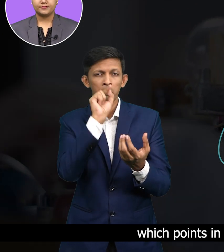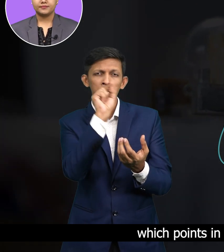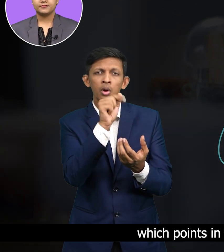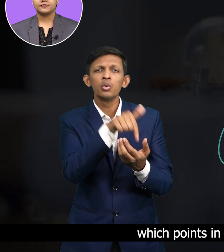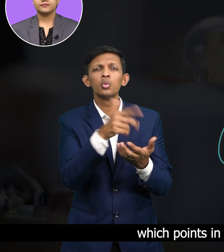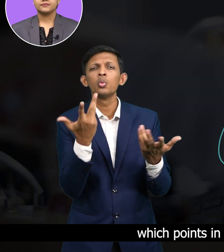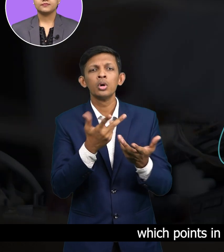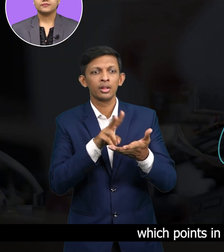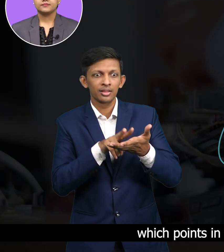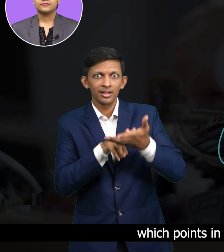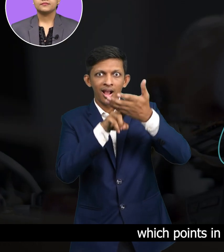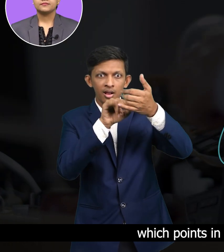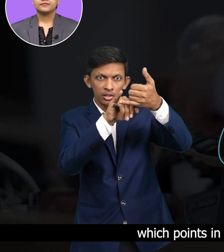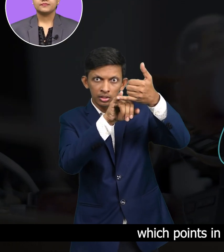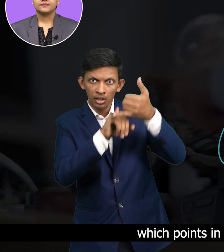direction.